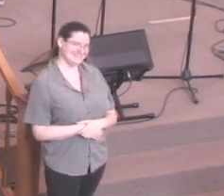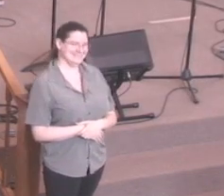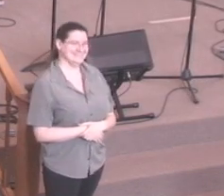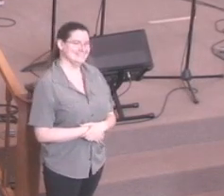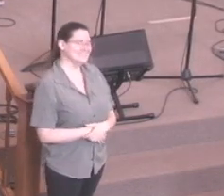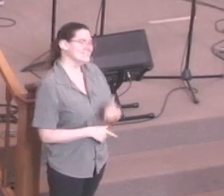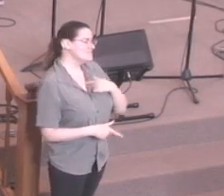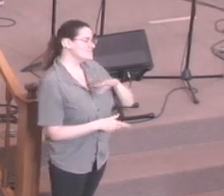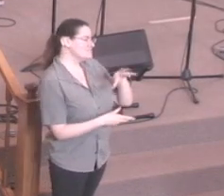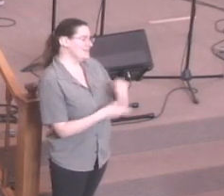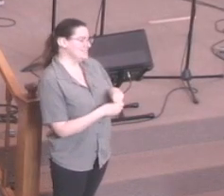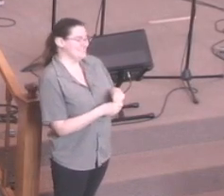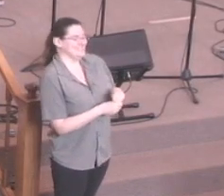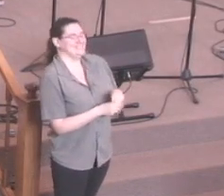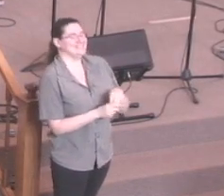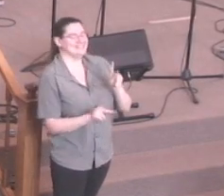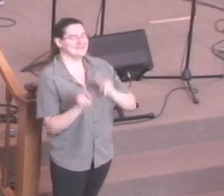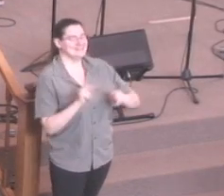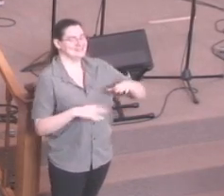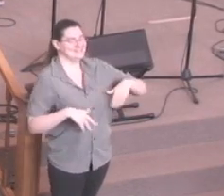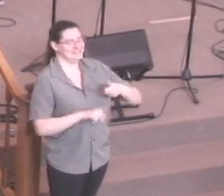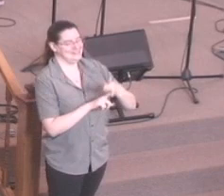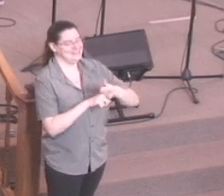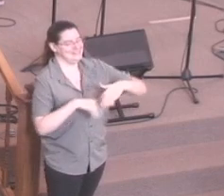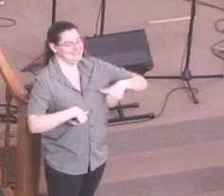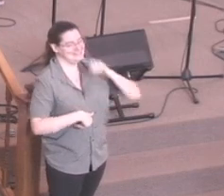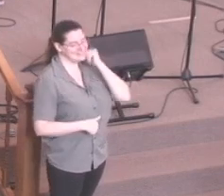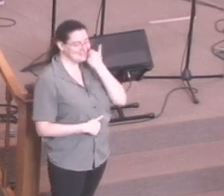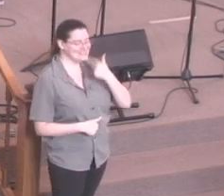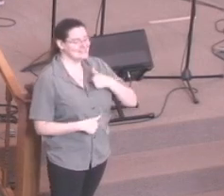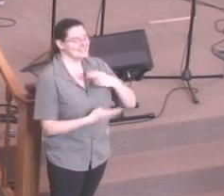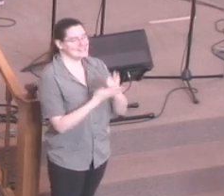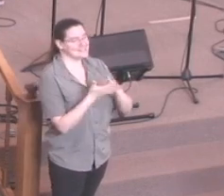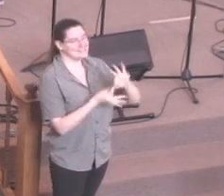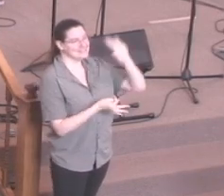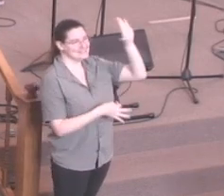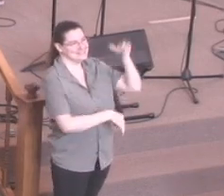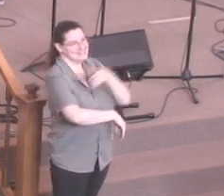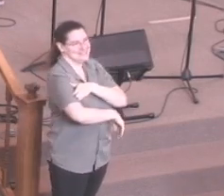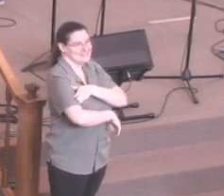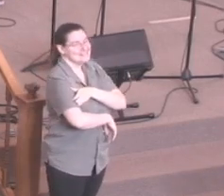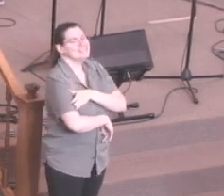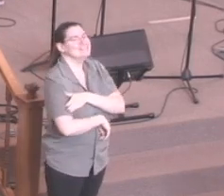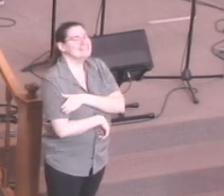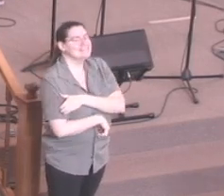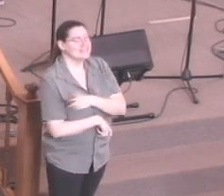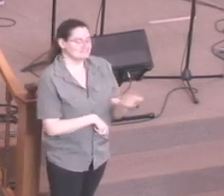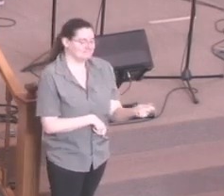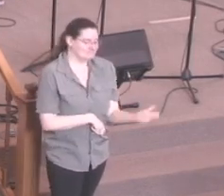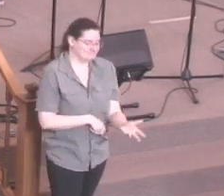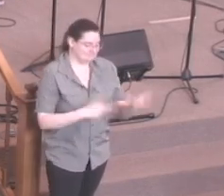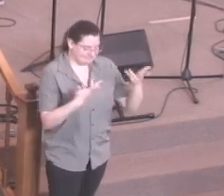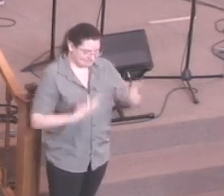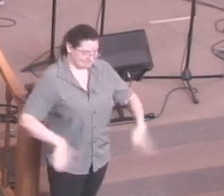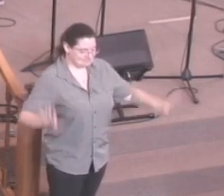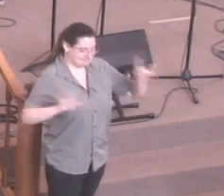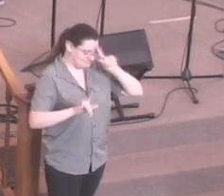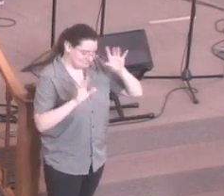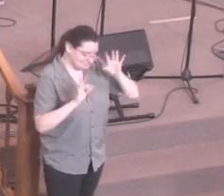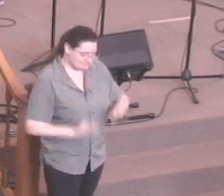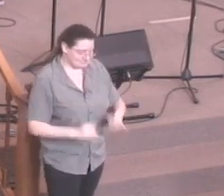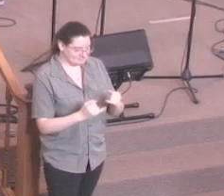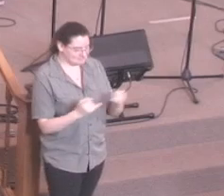I am part of the fellowship of the unashamed. I have Holy Spirit power. The die has been cast. I've stepped over